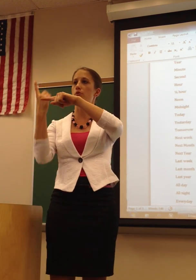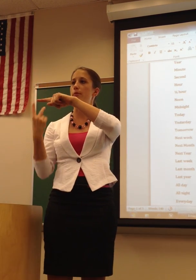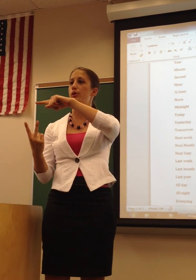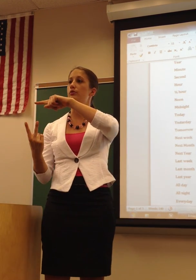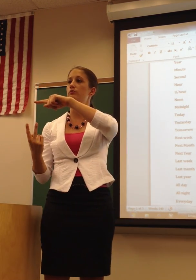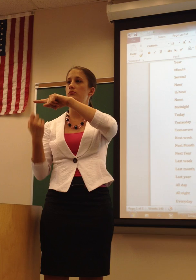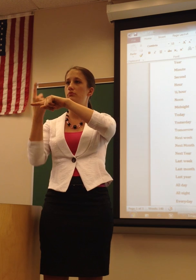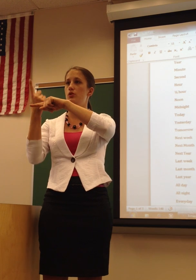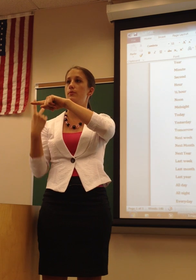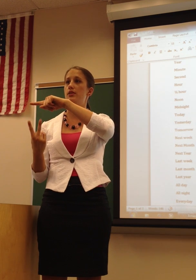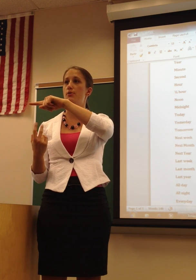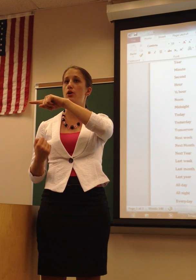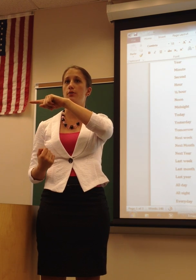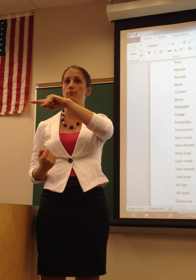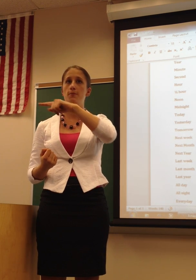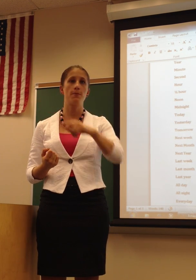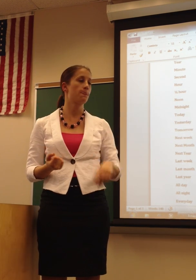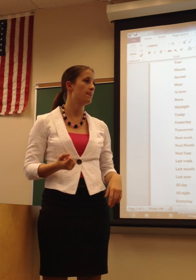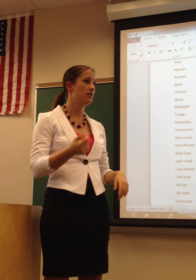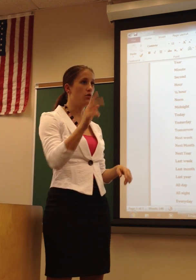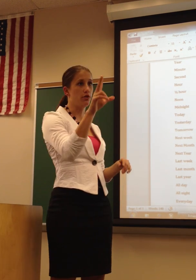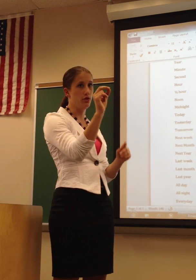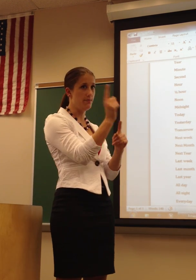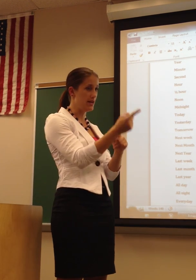remember, you can make the bar. Or 30 minutes.